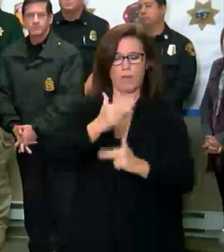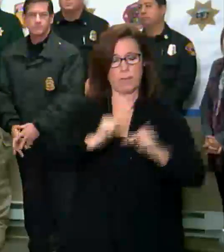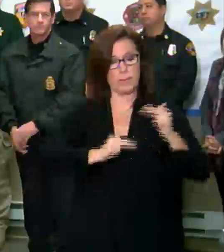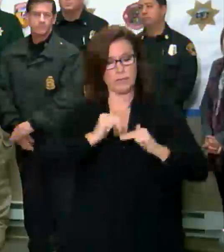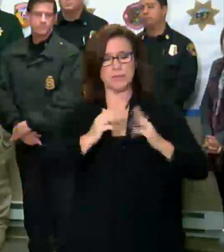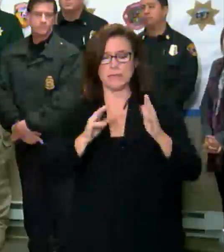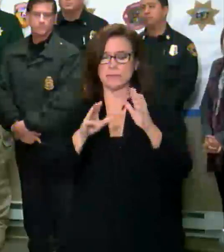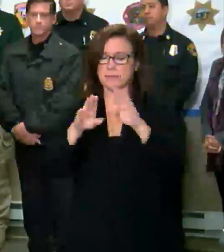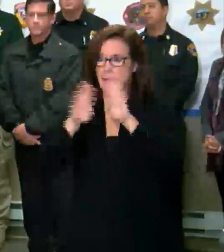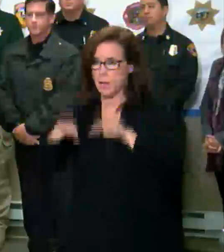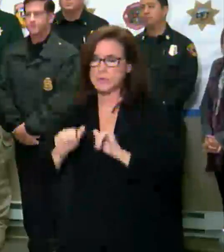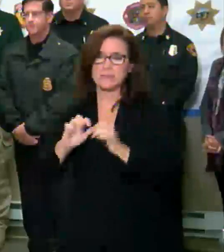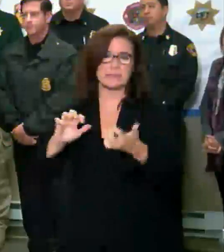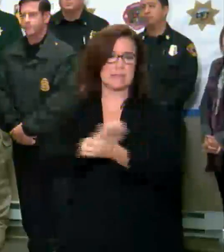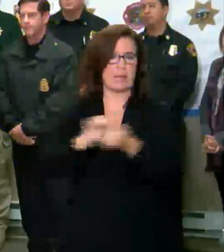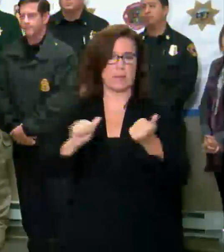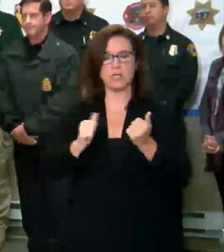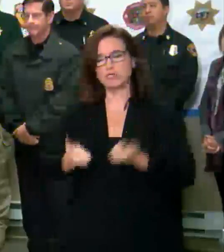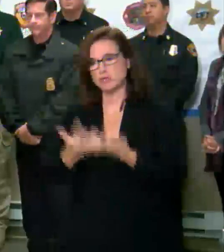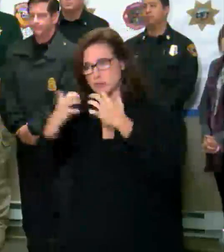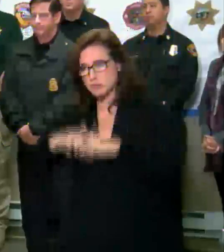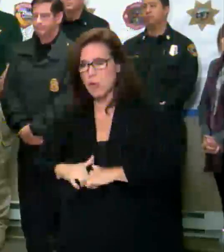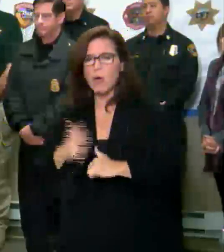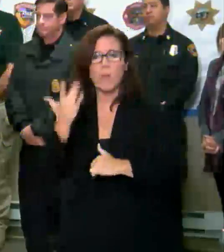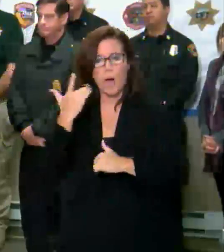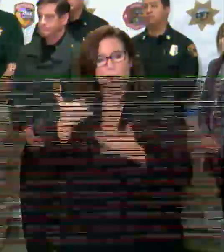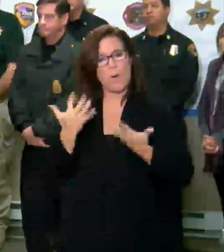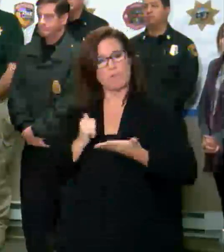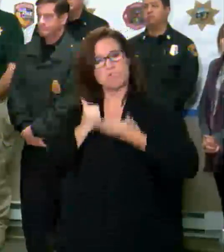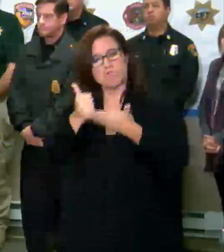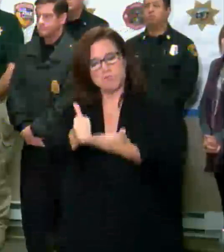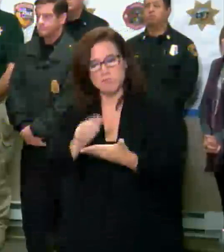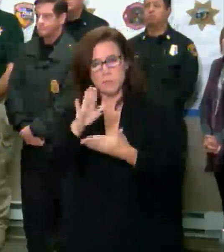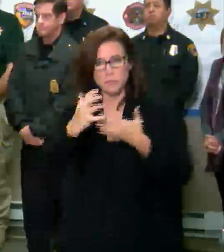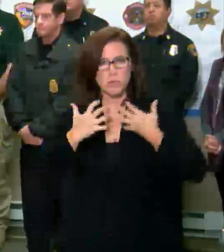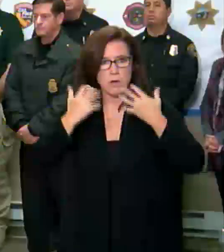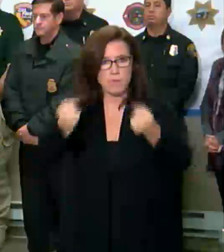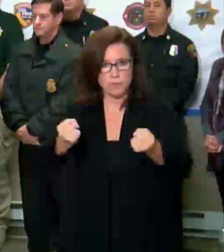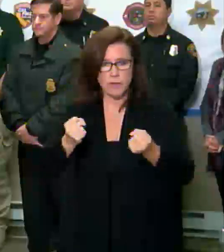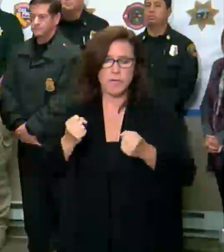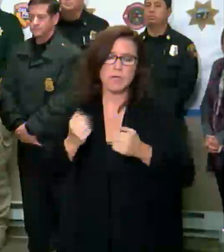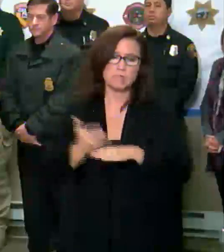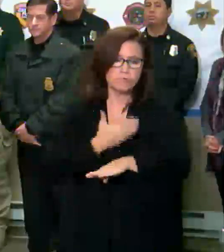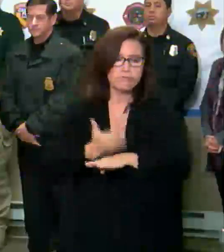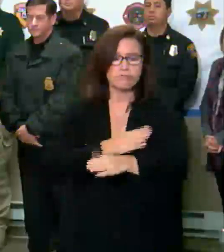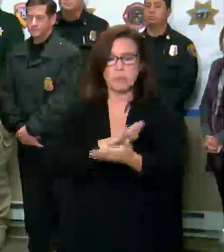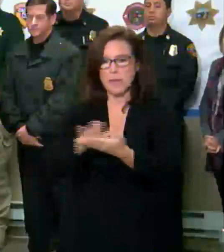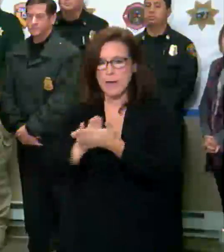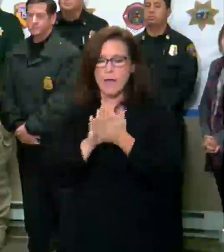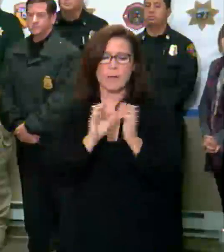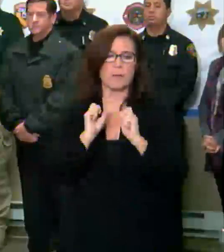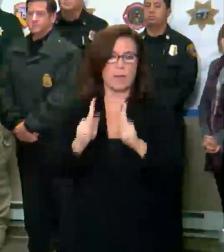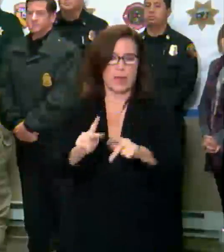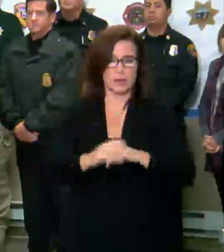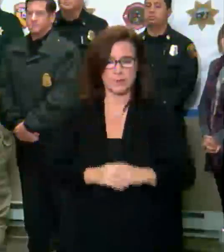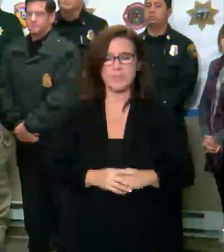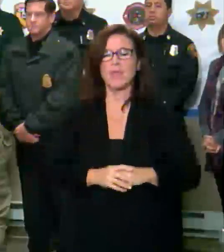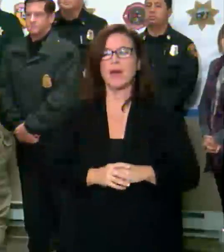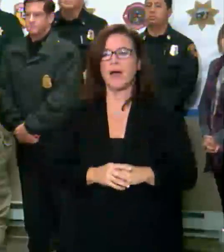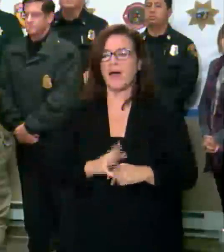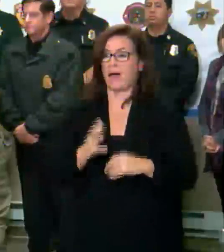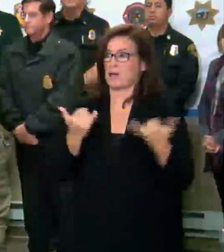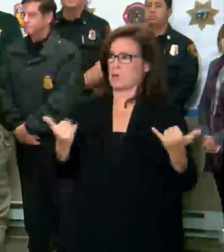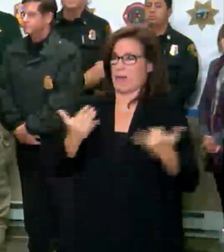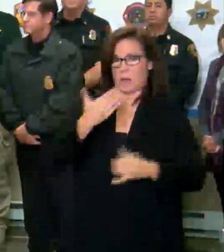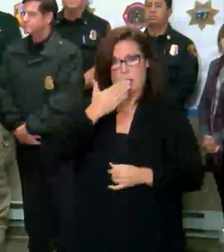have been destroyed and damaged to assist with the recovery of your communities. As mentioned, the good air of the day, we still have a